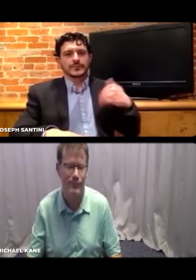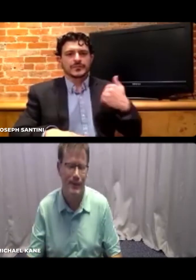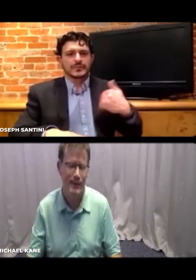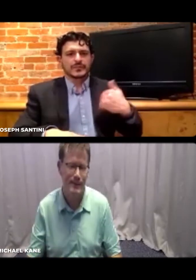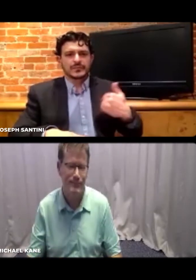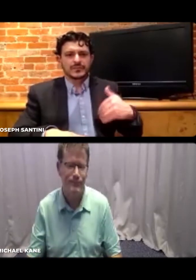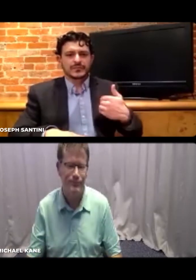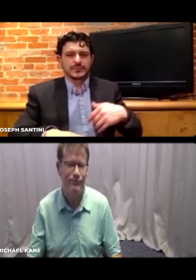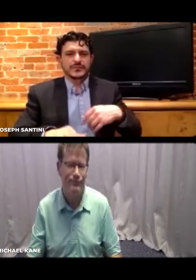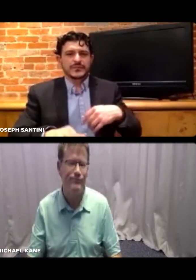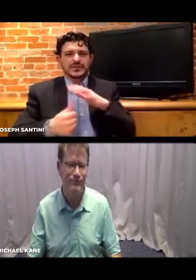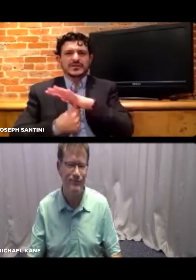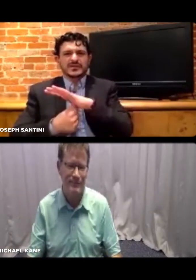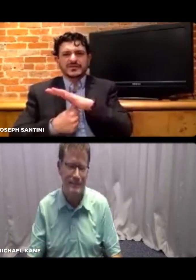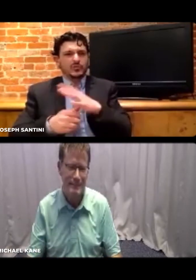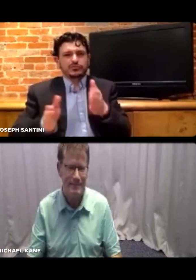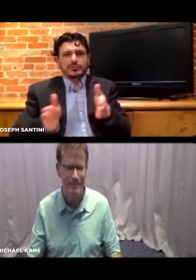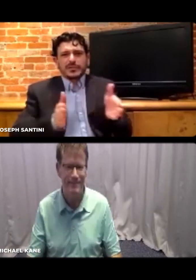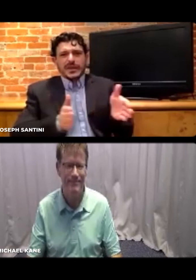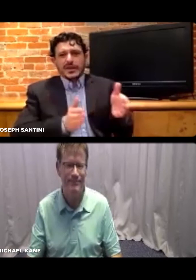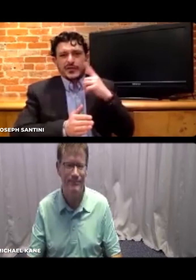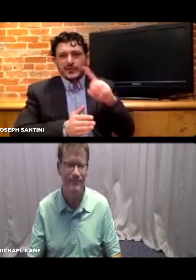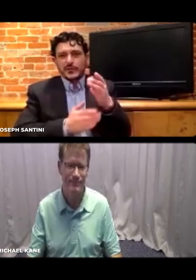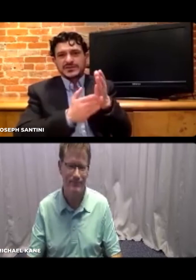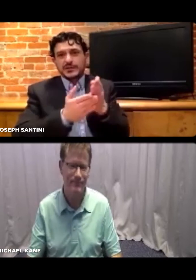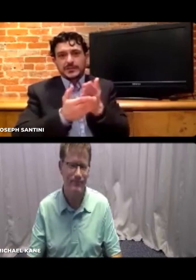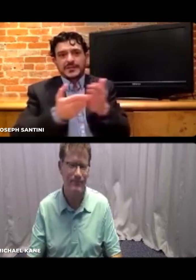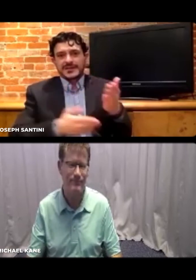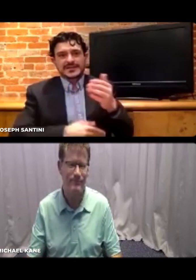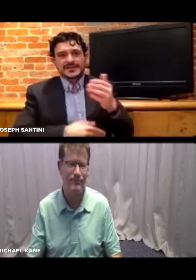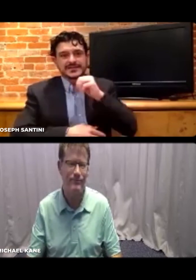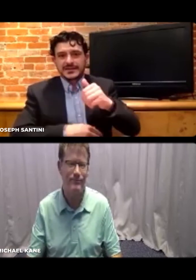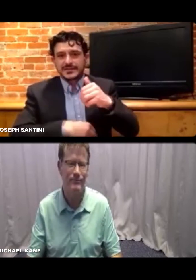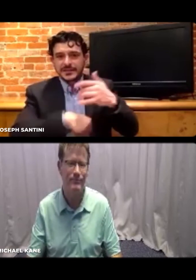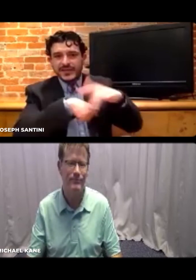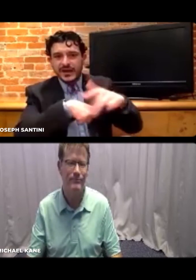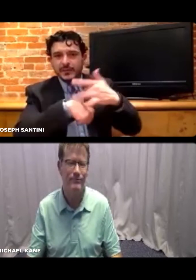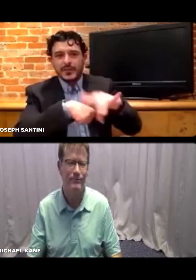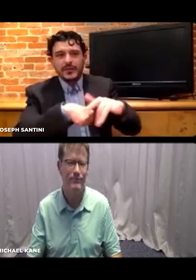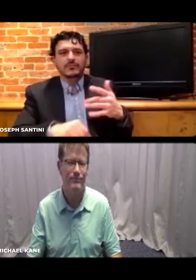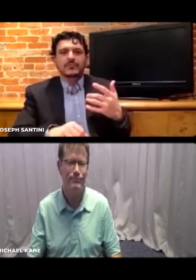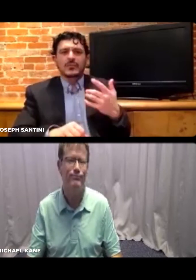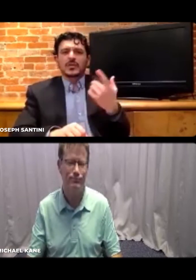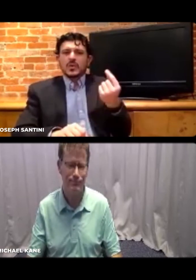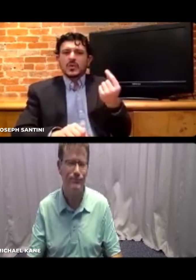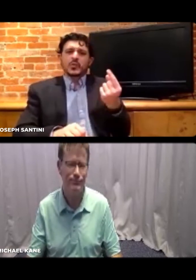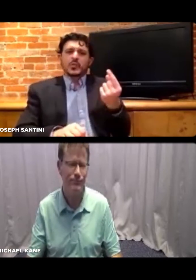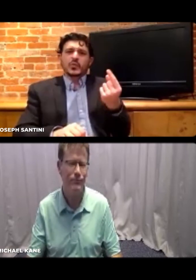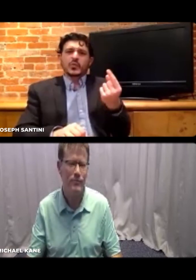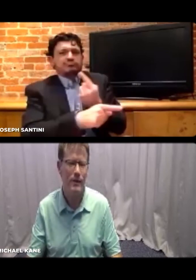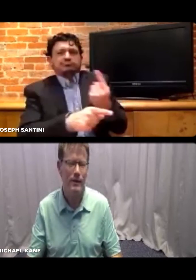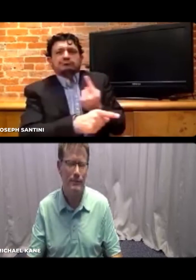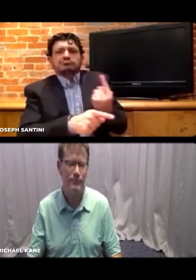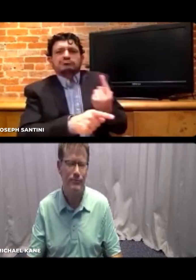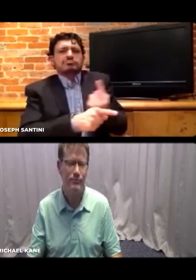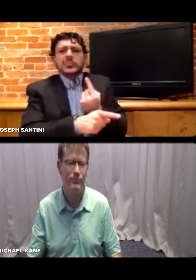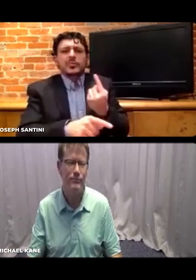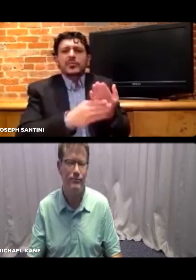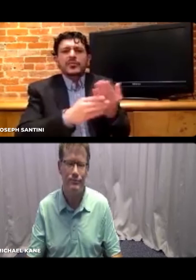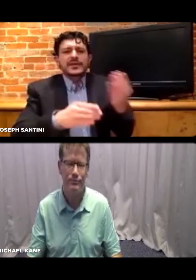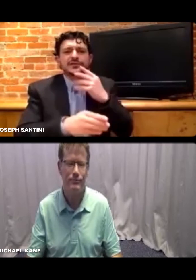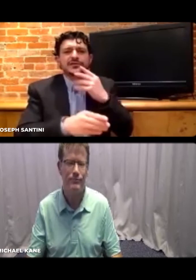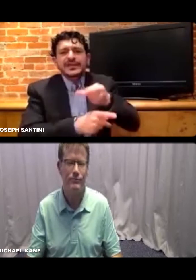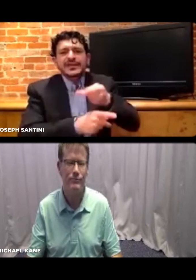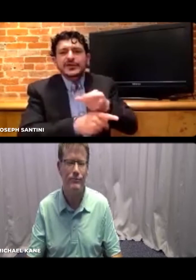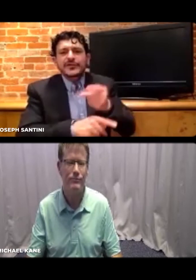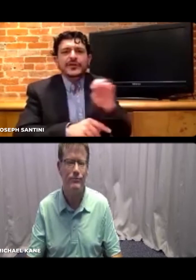Yikes. So very critical to prepare for that money not being available someday.